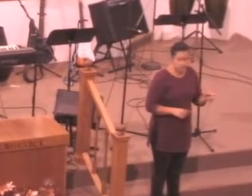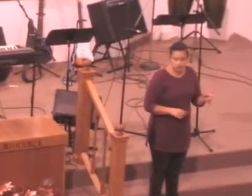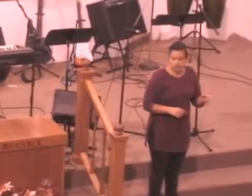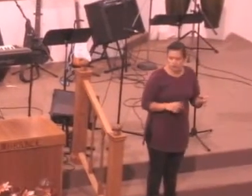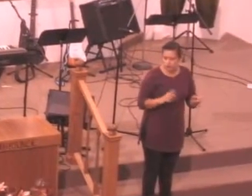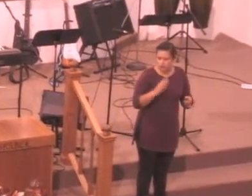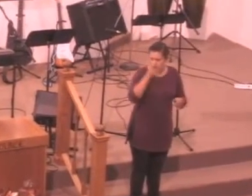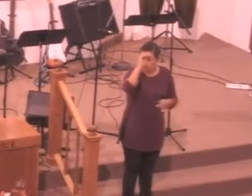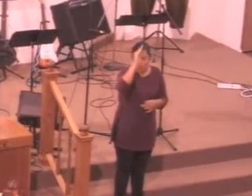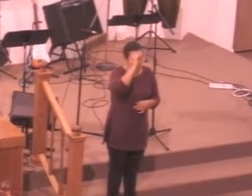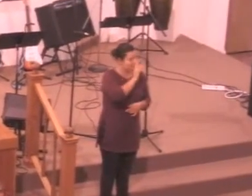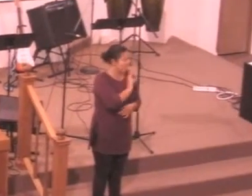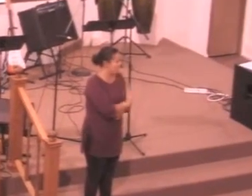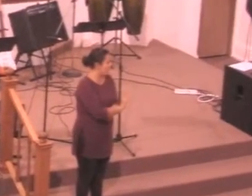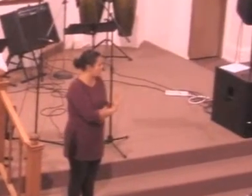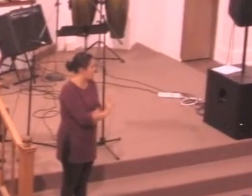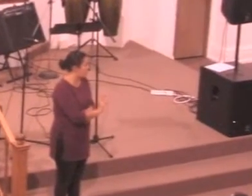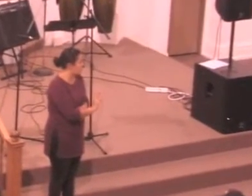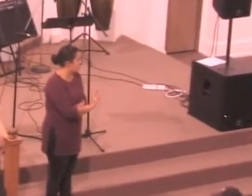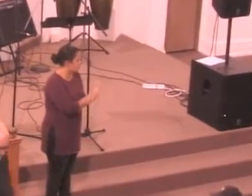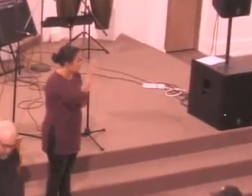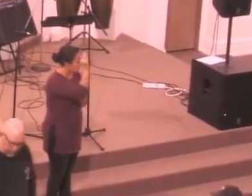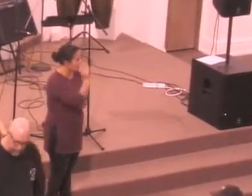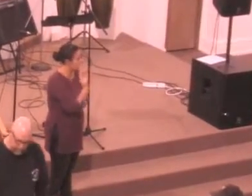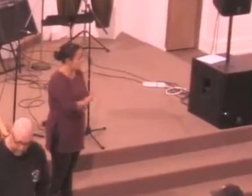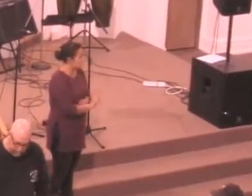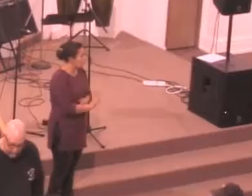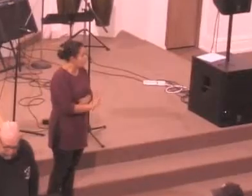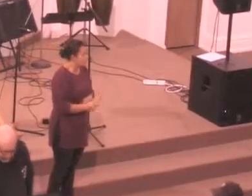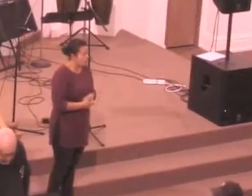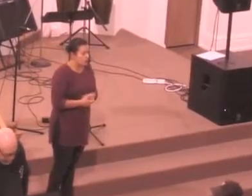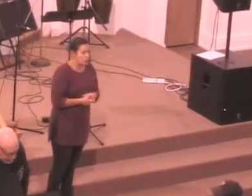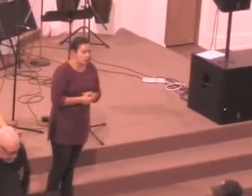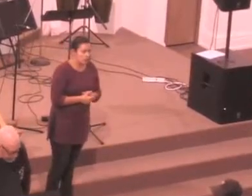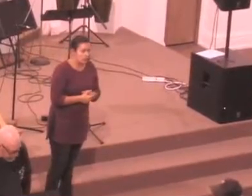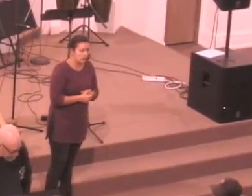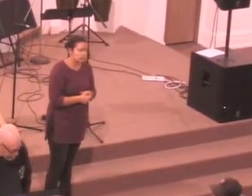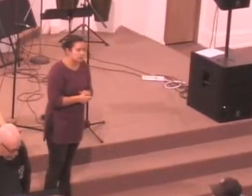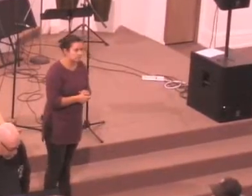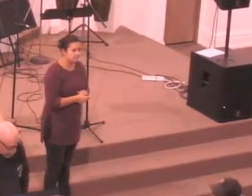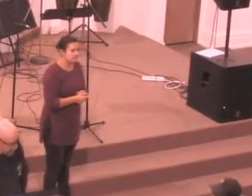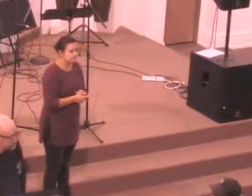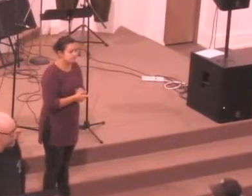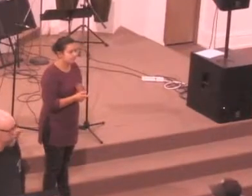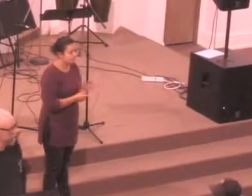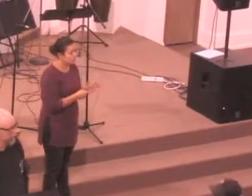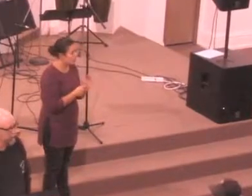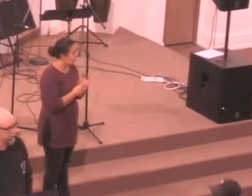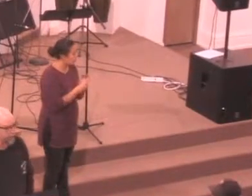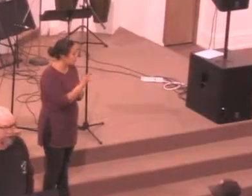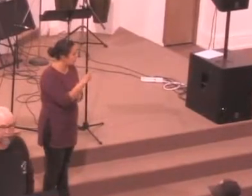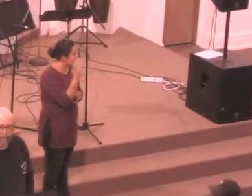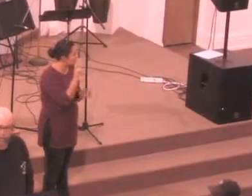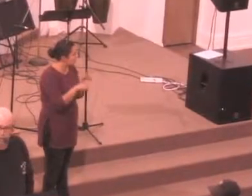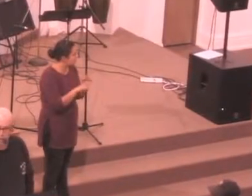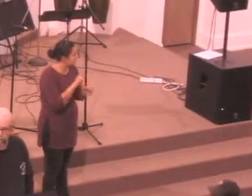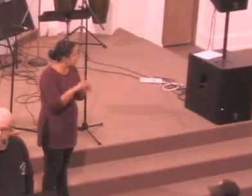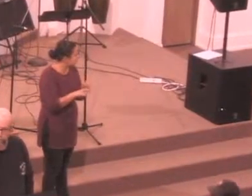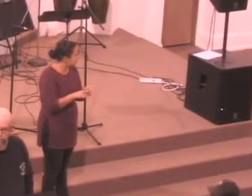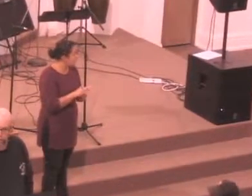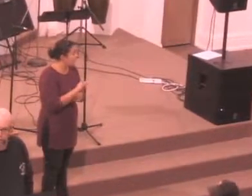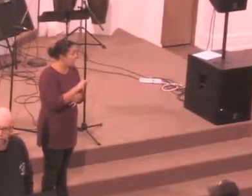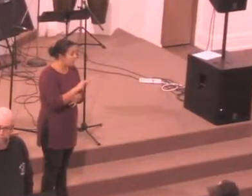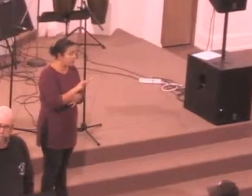two-year-old boy. We have a two-year-old boy that needs stuff for Christmas, and if that is